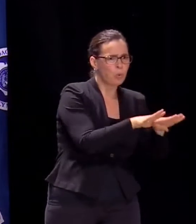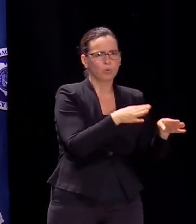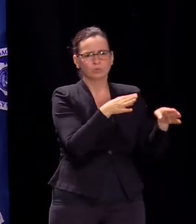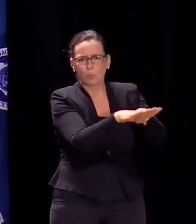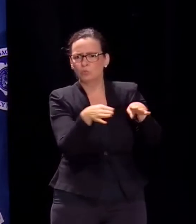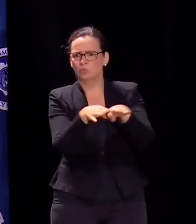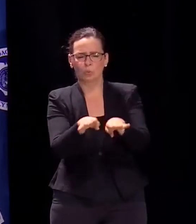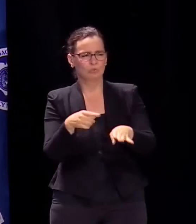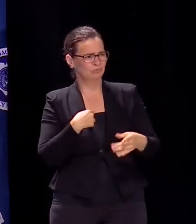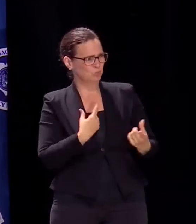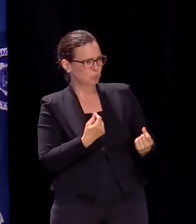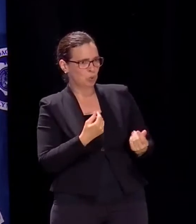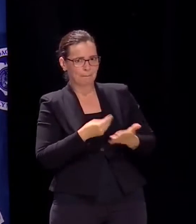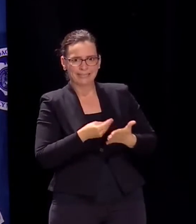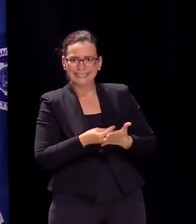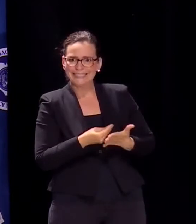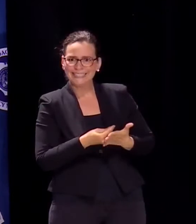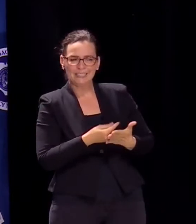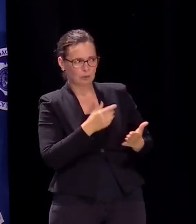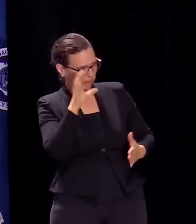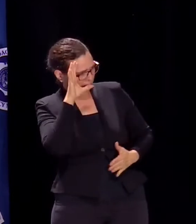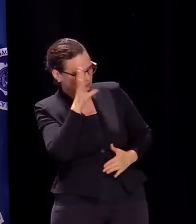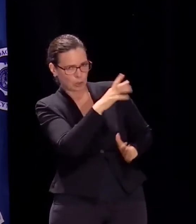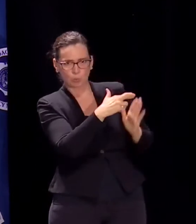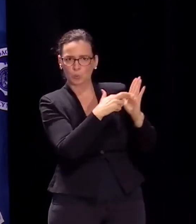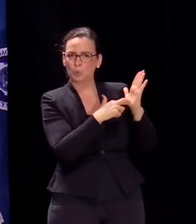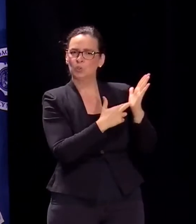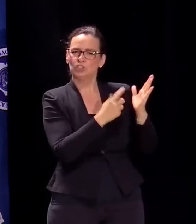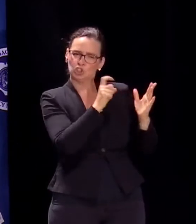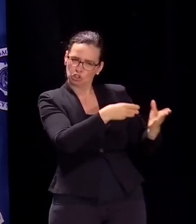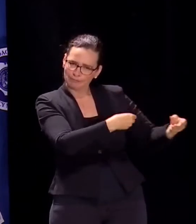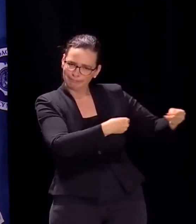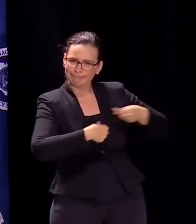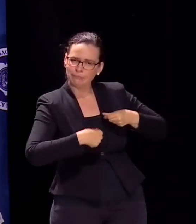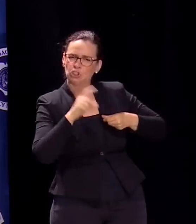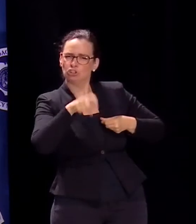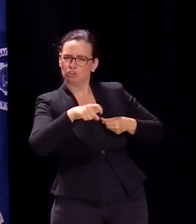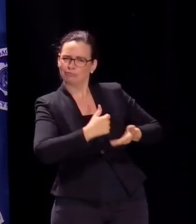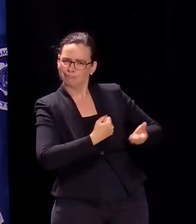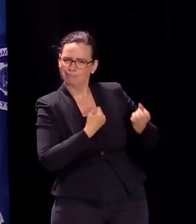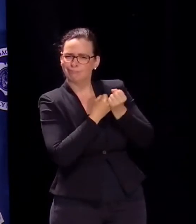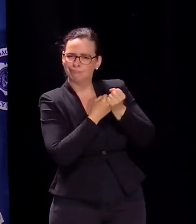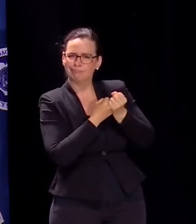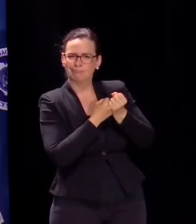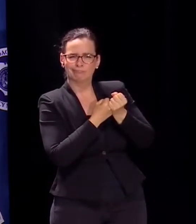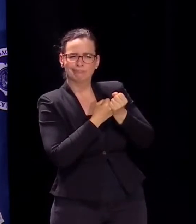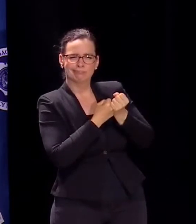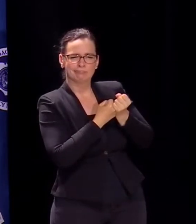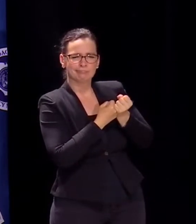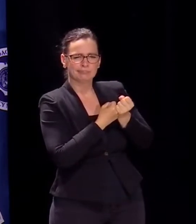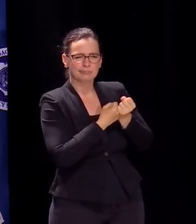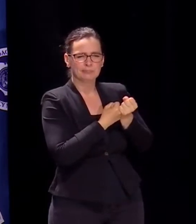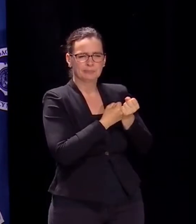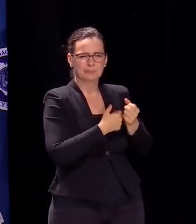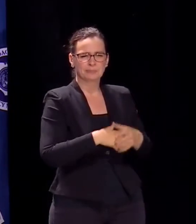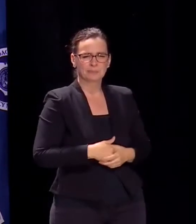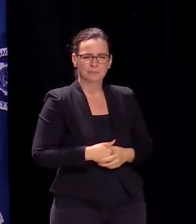why do you think the sales tax payments may have been better? Remember, this is a moment in time. It's not last week, it's weeks